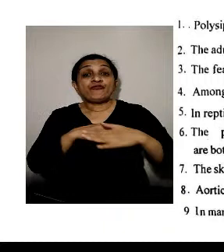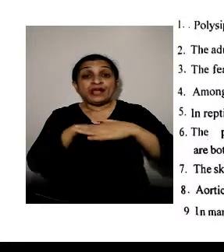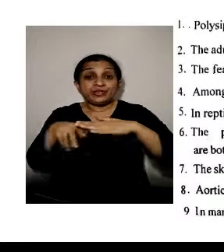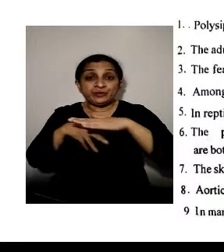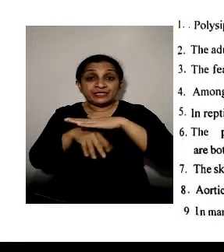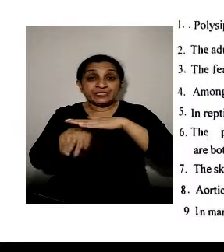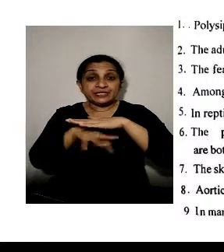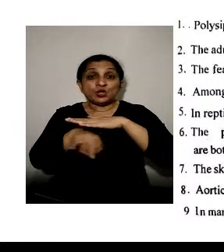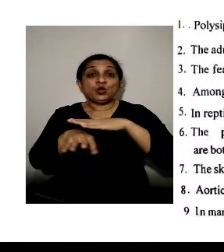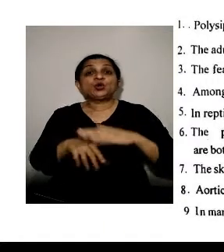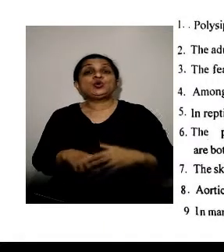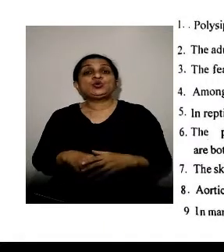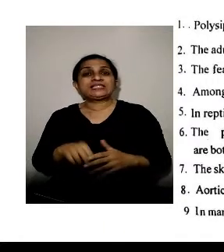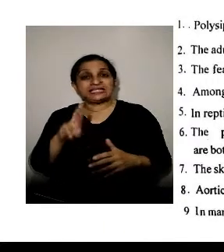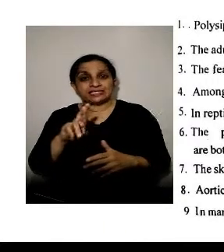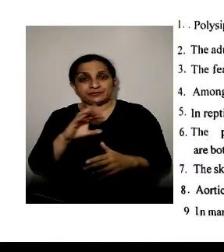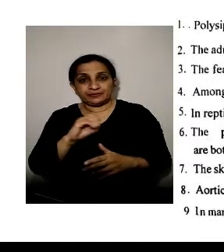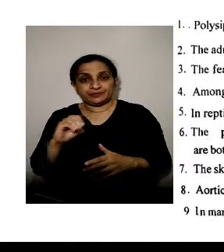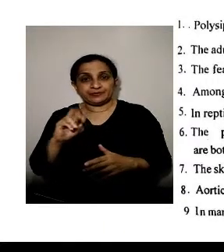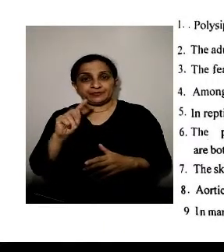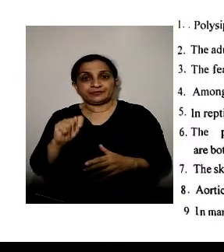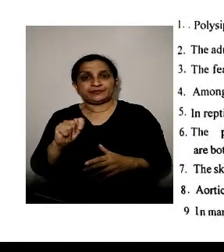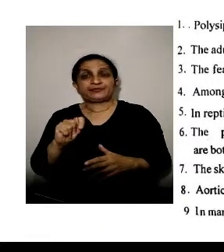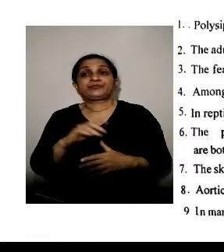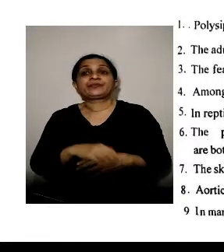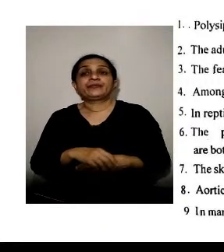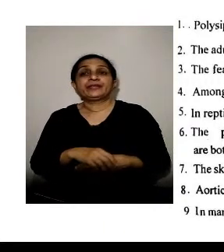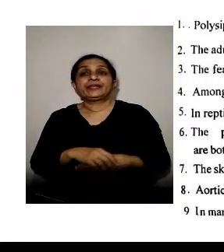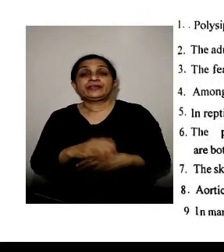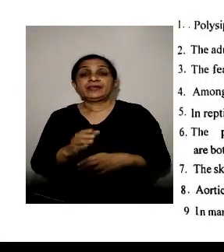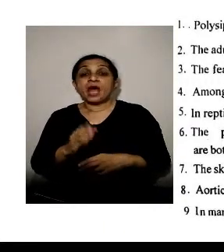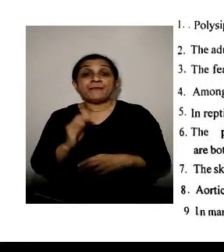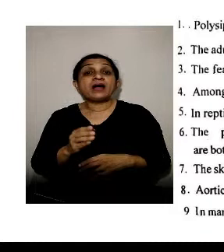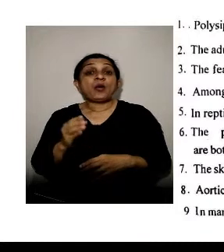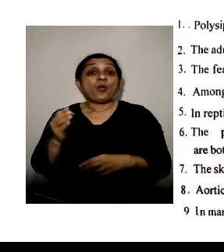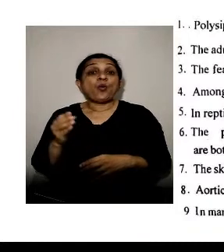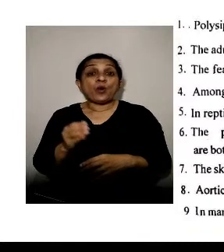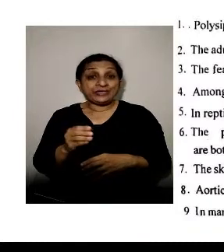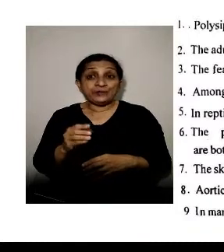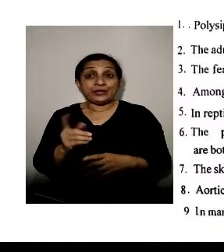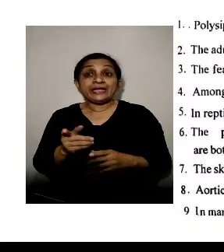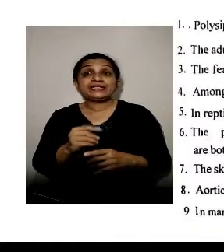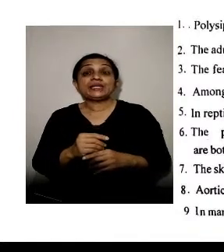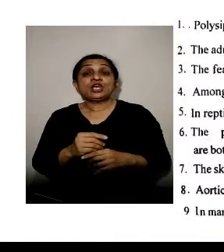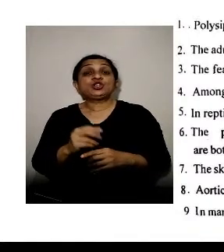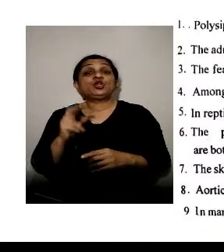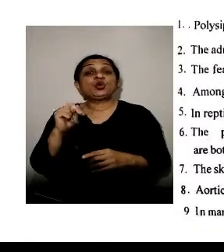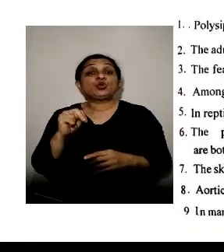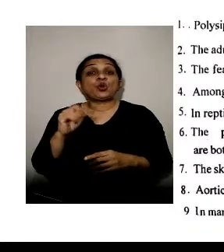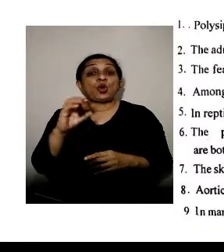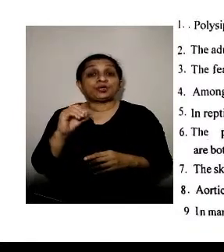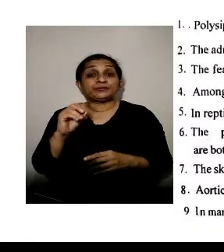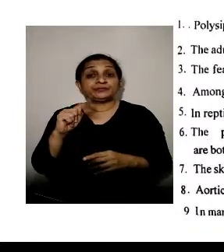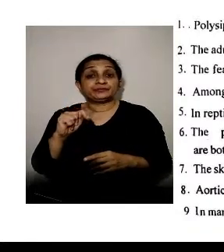fibrous root system. Then among vertebrates, the